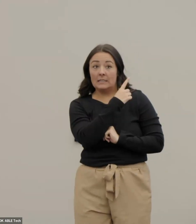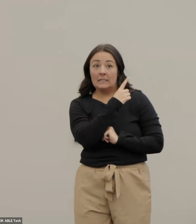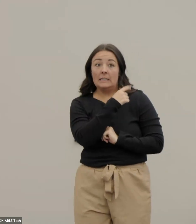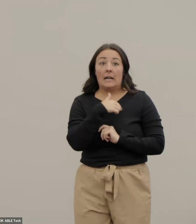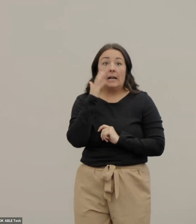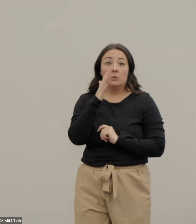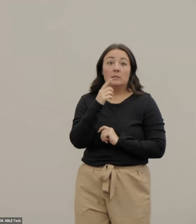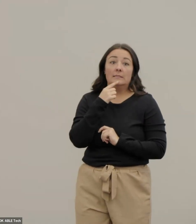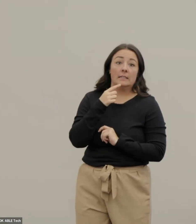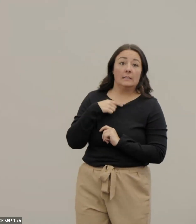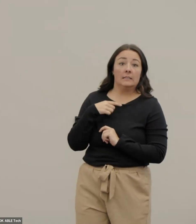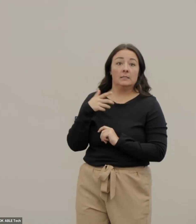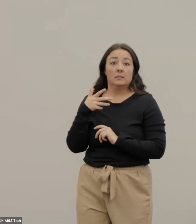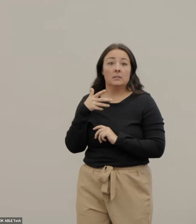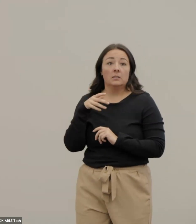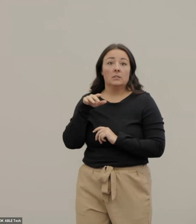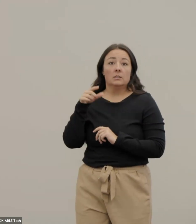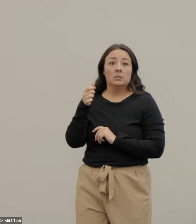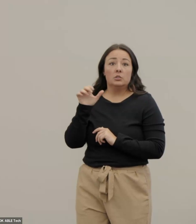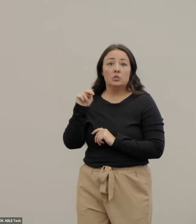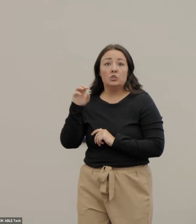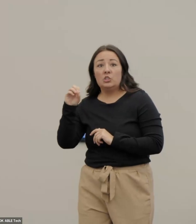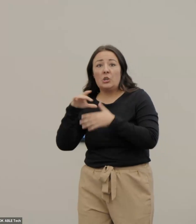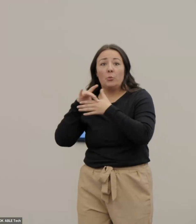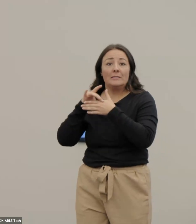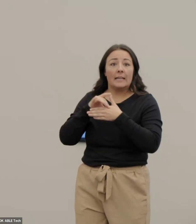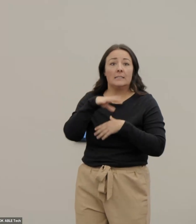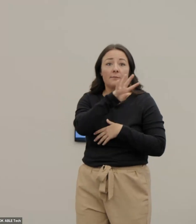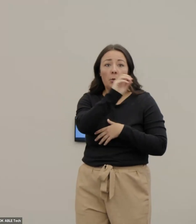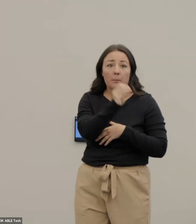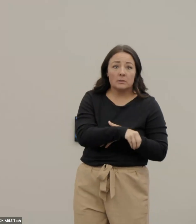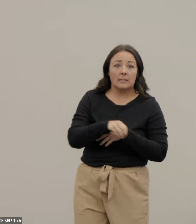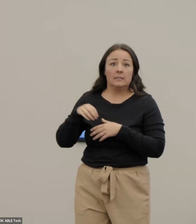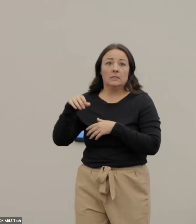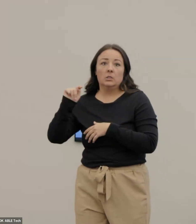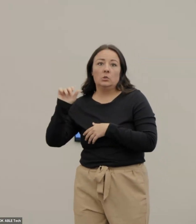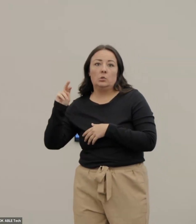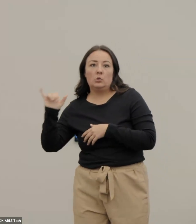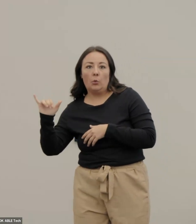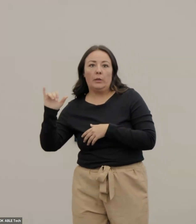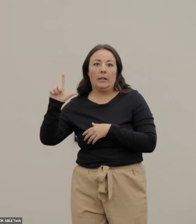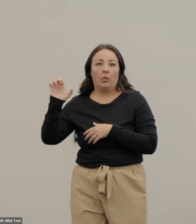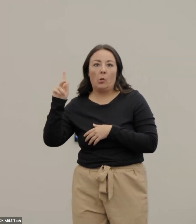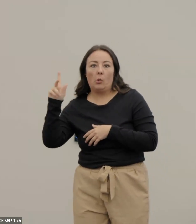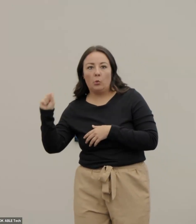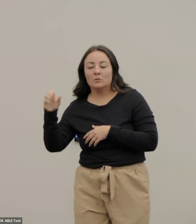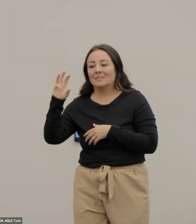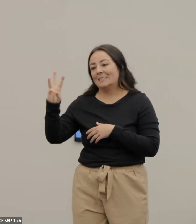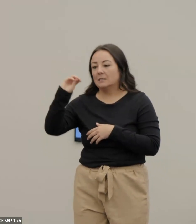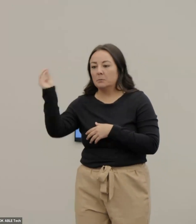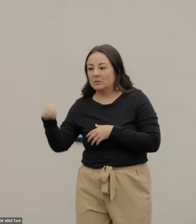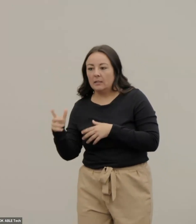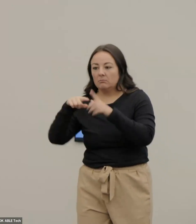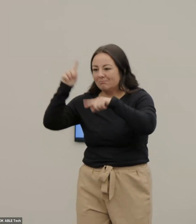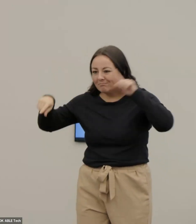Gino's steaks, 4%. Tony Luke's, 6%. The alt